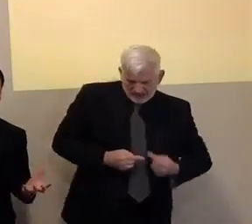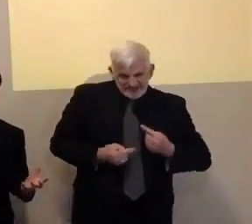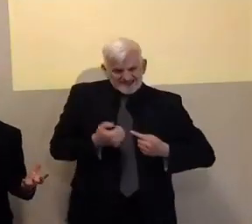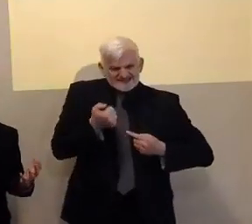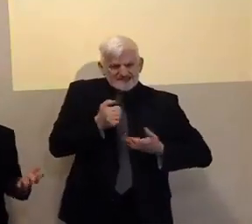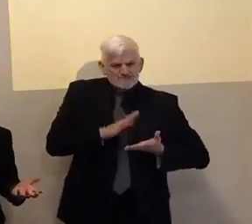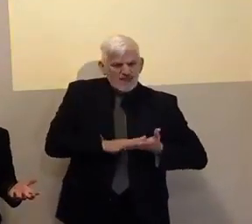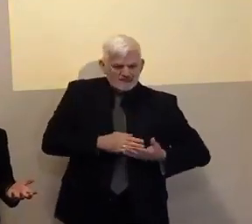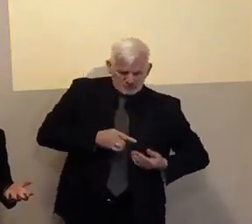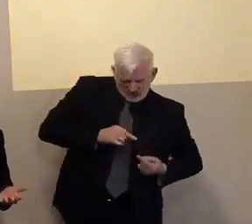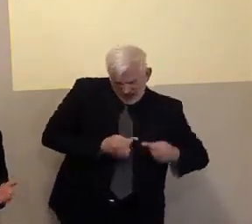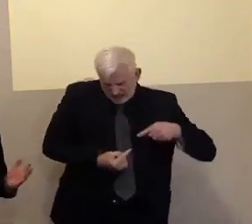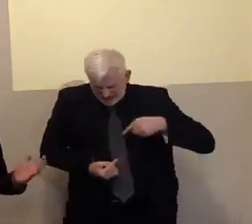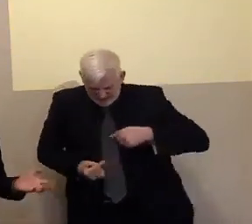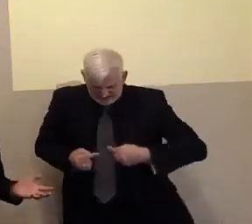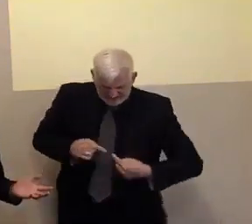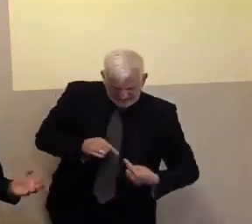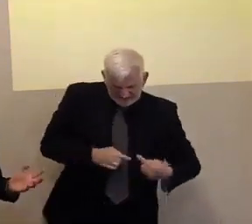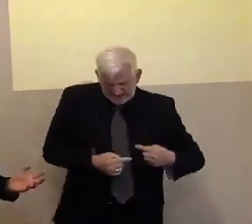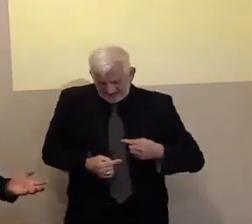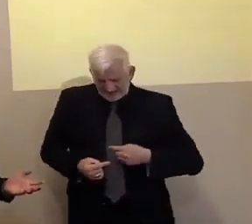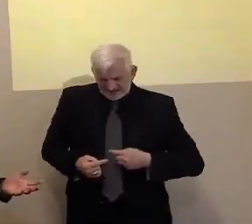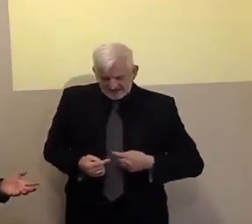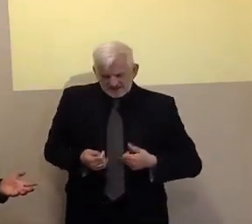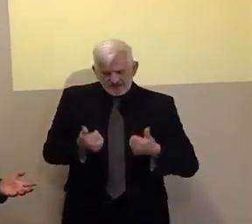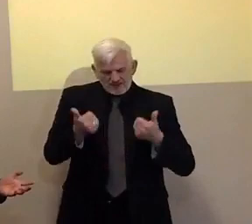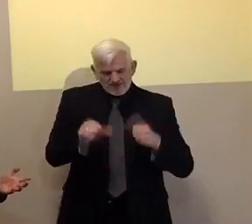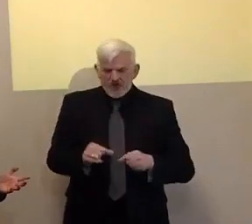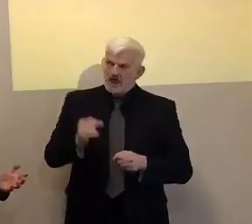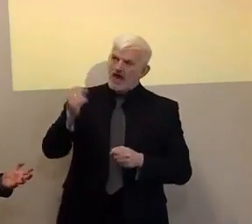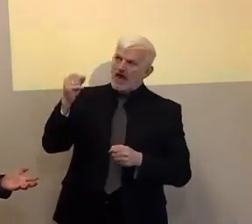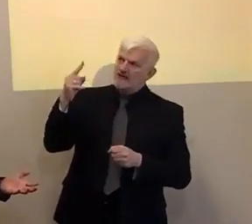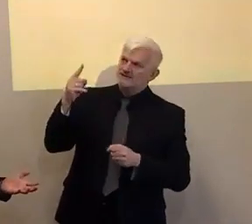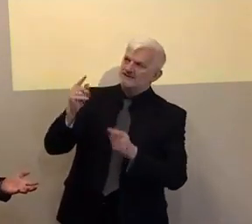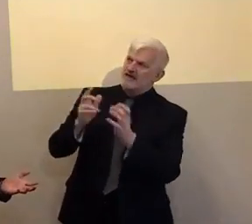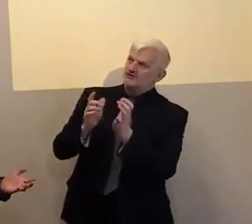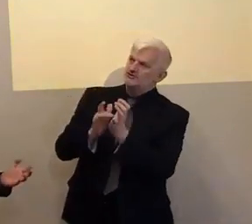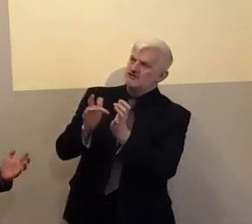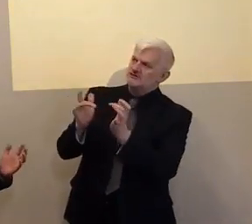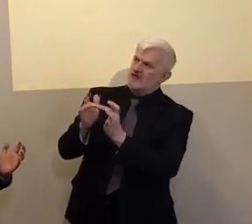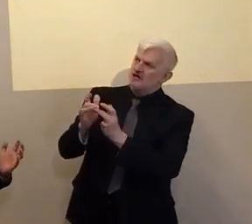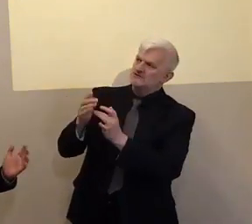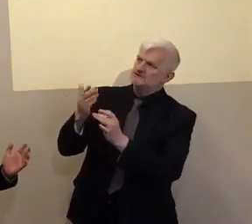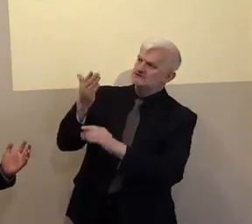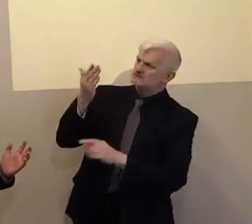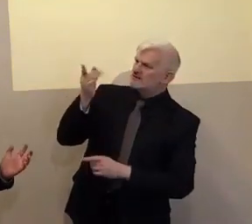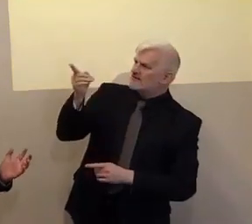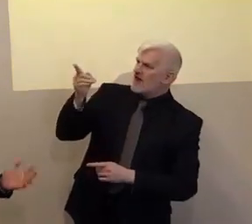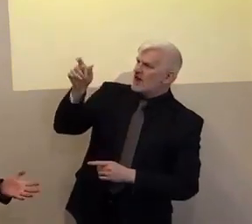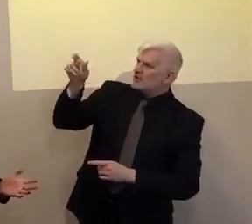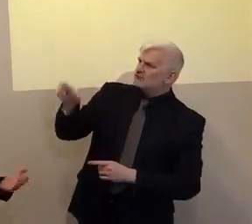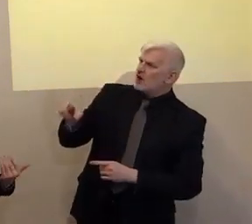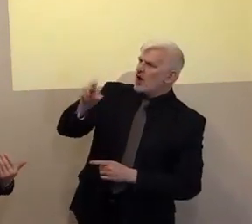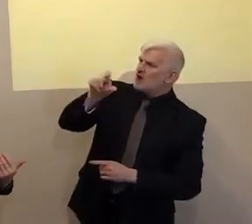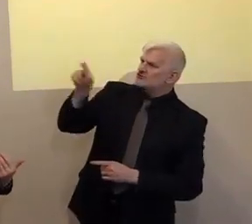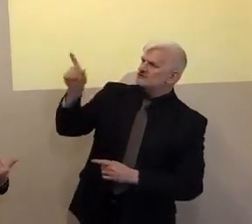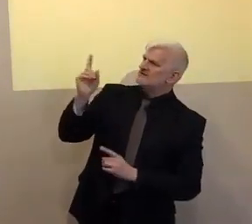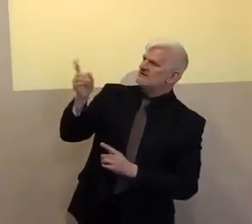could understand the beauty of Christ on the cross, what He had done for me.